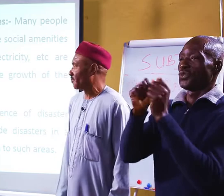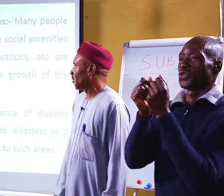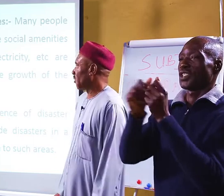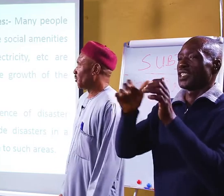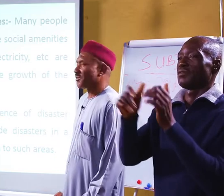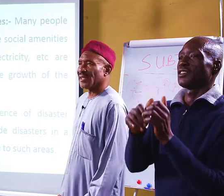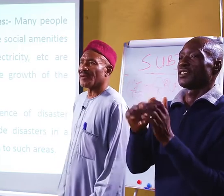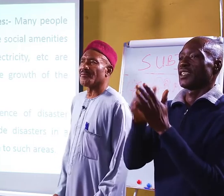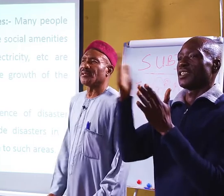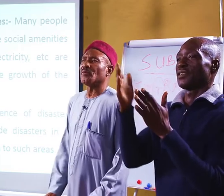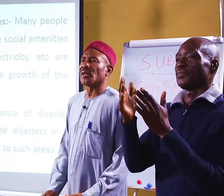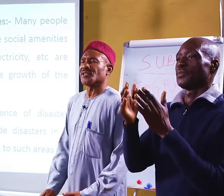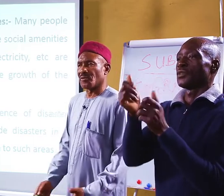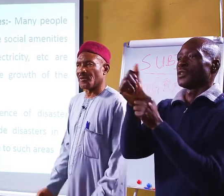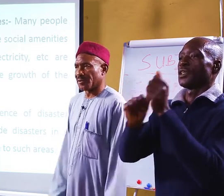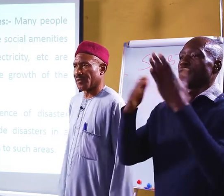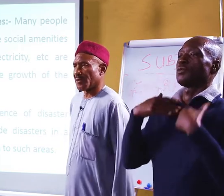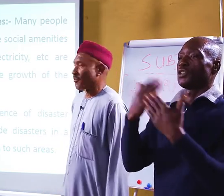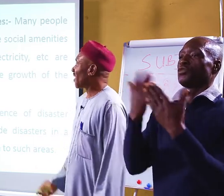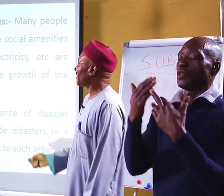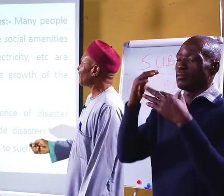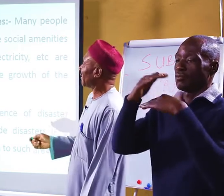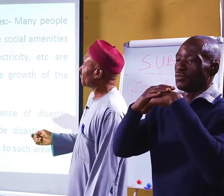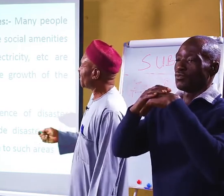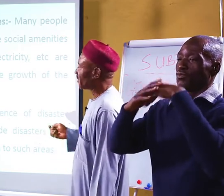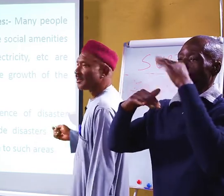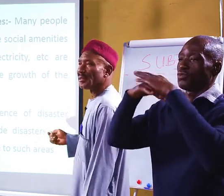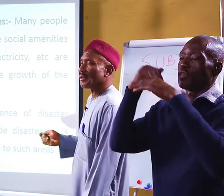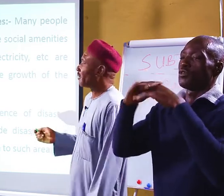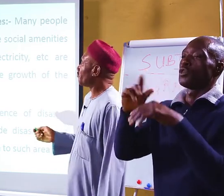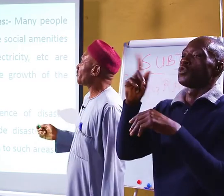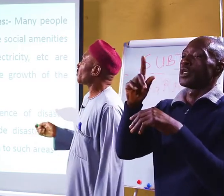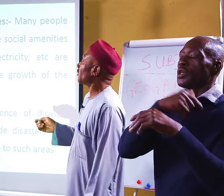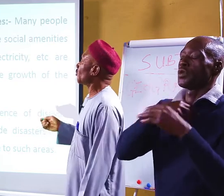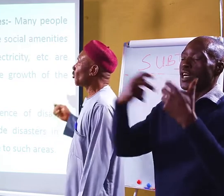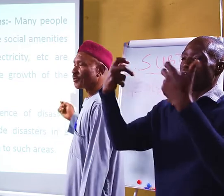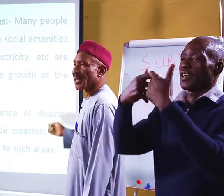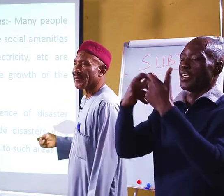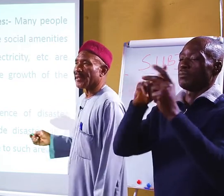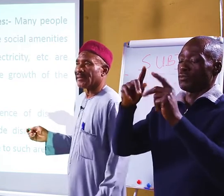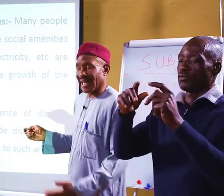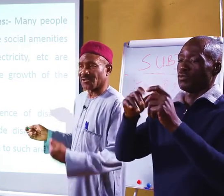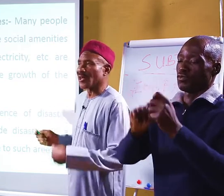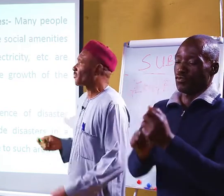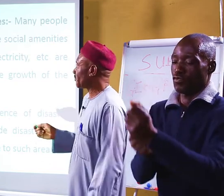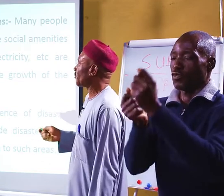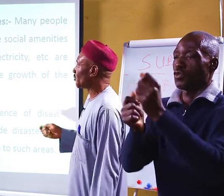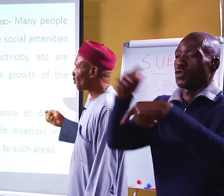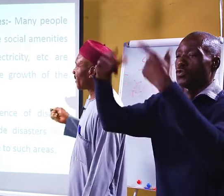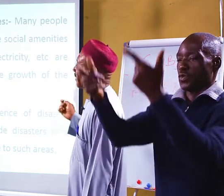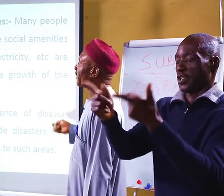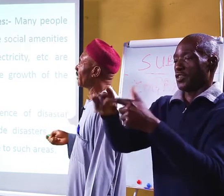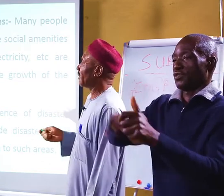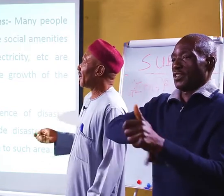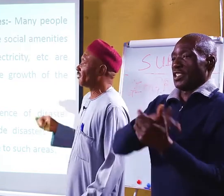available. You see, everybody wants comfort. Where there's electricity, people tend to go to that area. It attracts people to